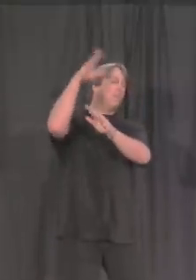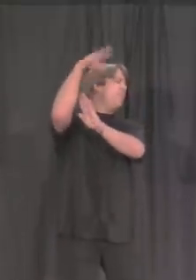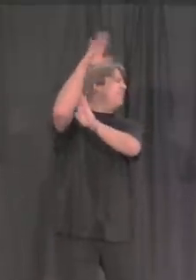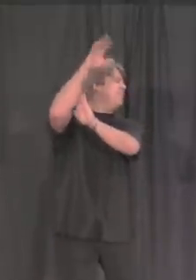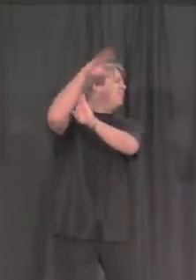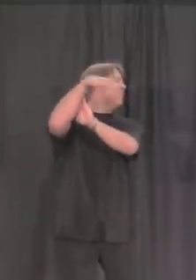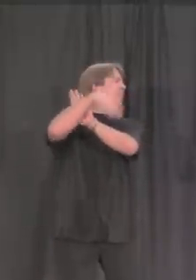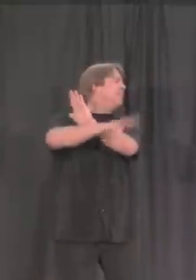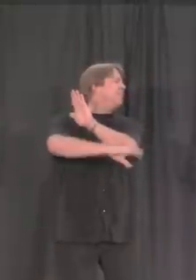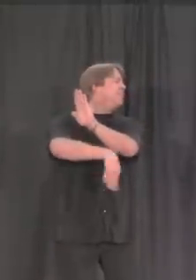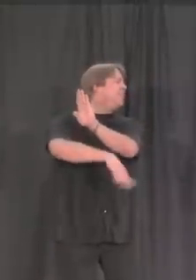I stuck my hand in there.